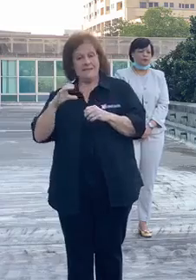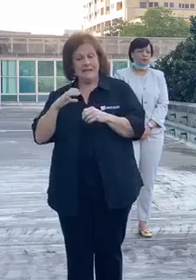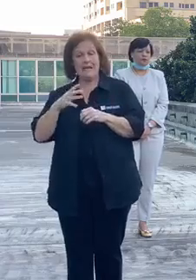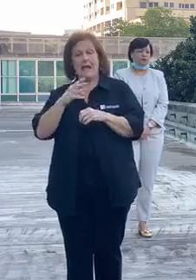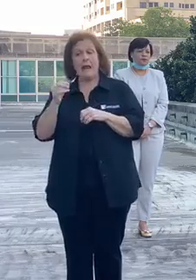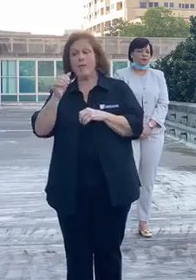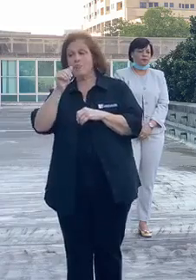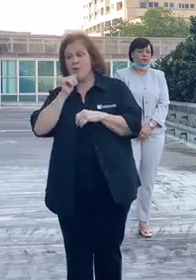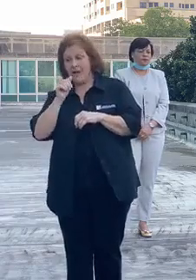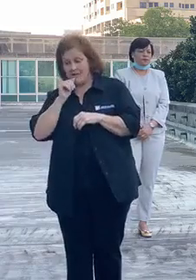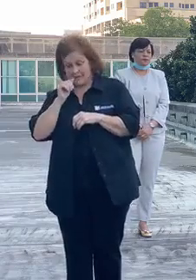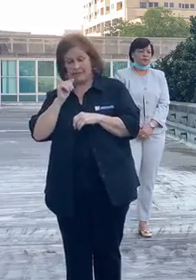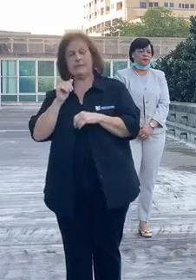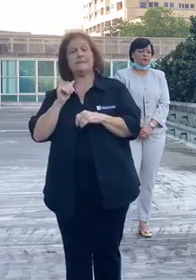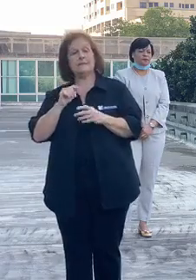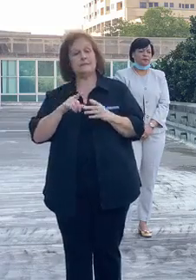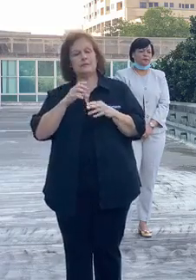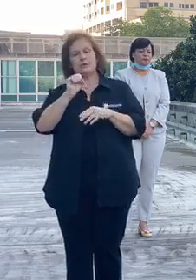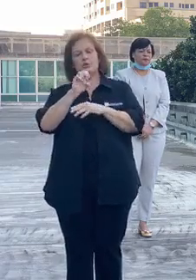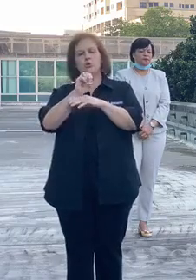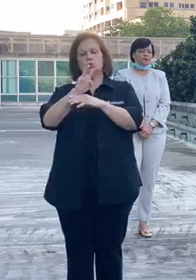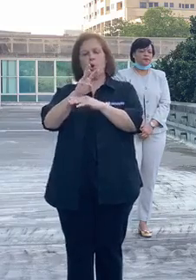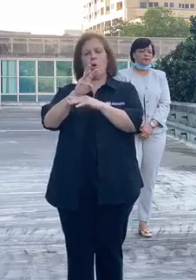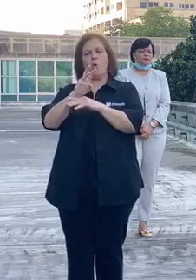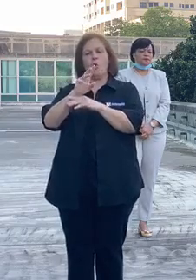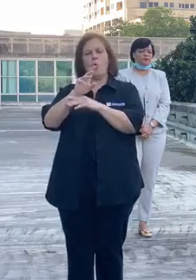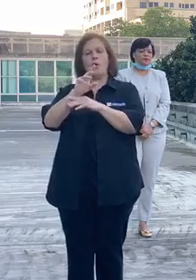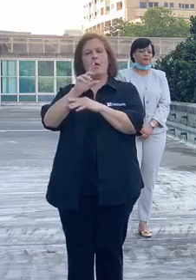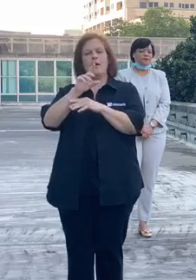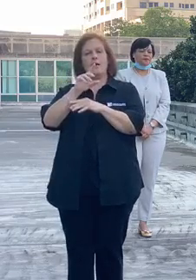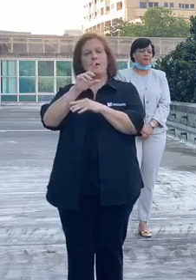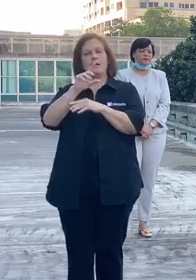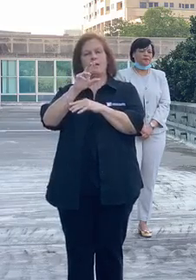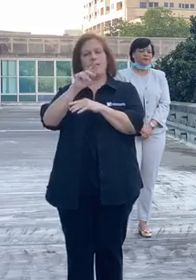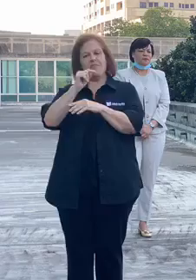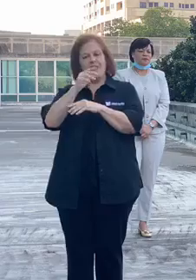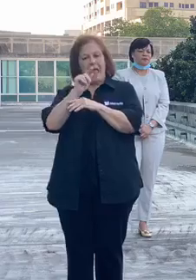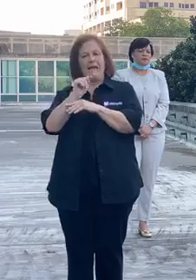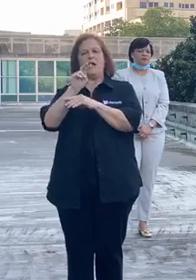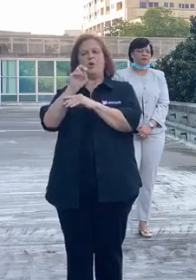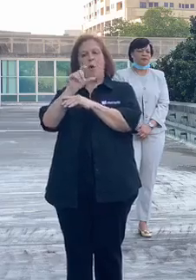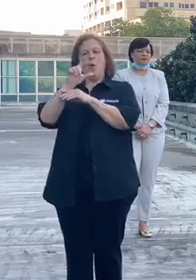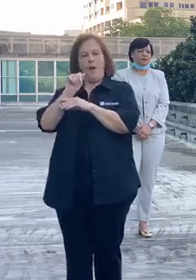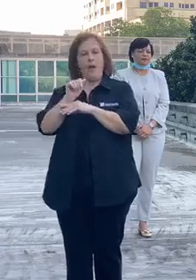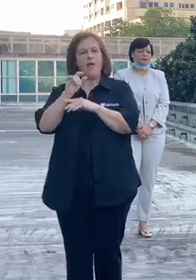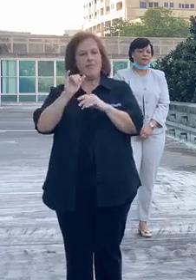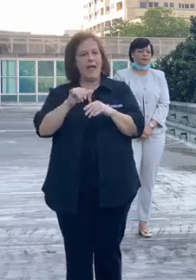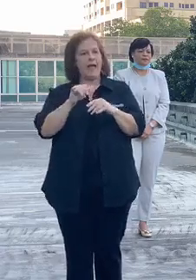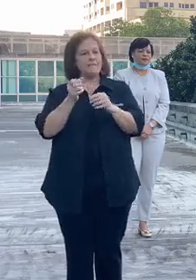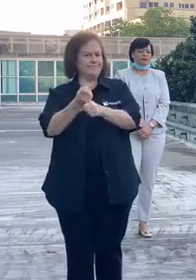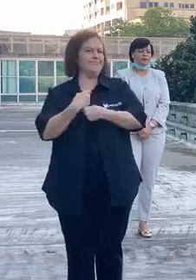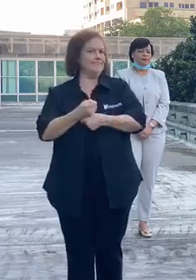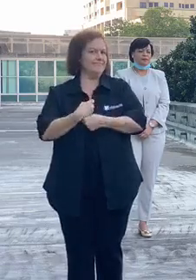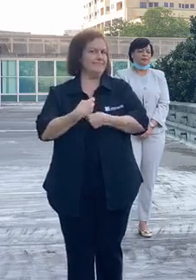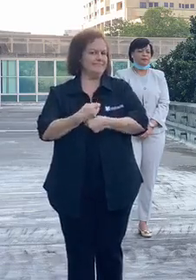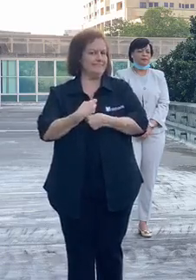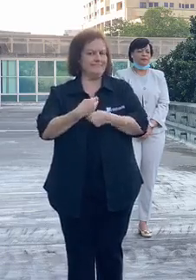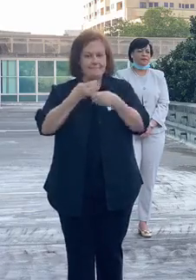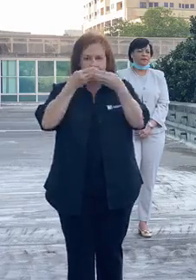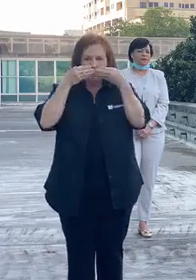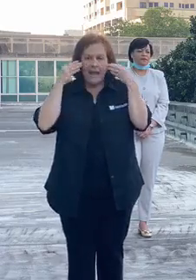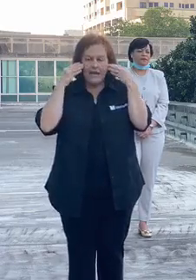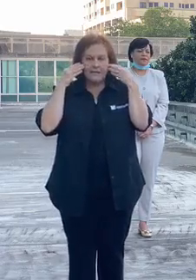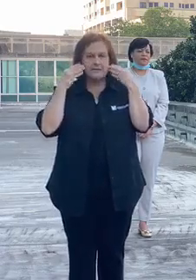private industry, has launched SODAT NOLA. SODAT will collect homemade face coverings from donors and match them